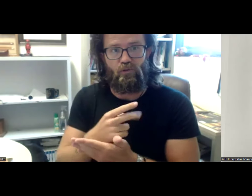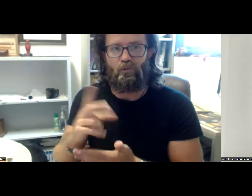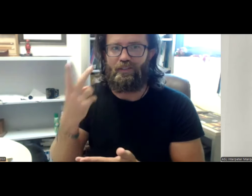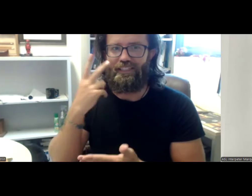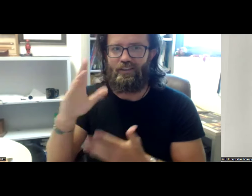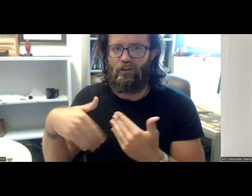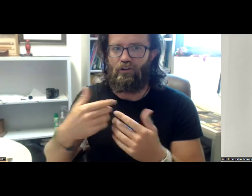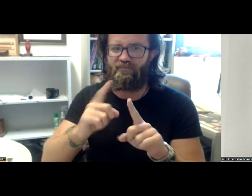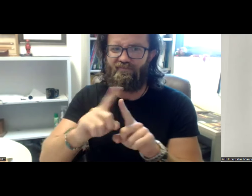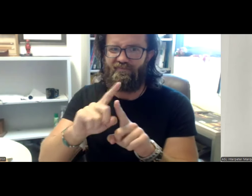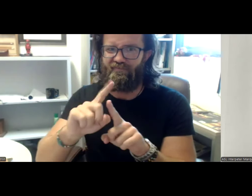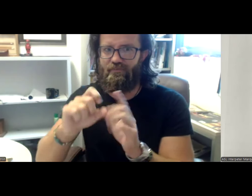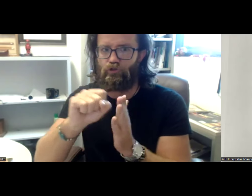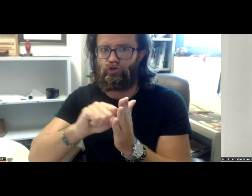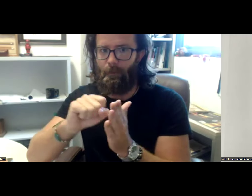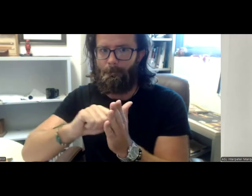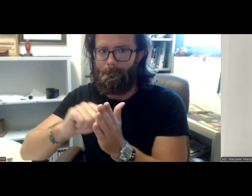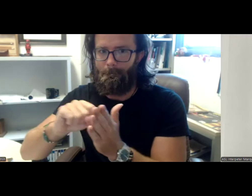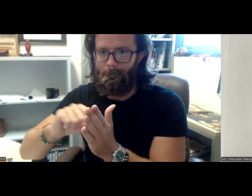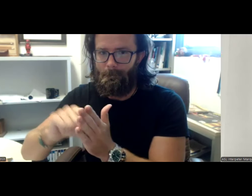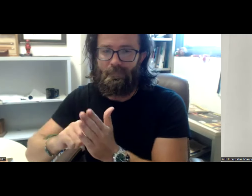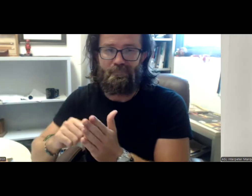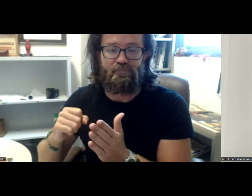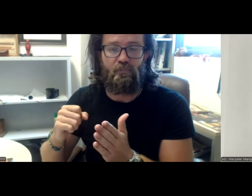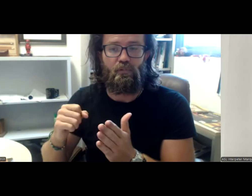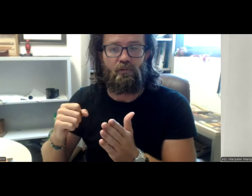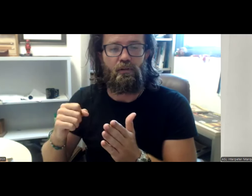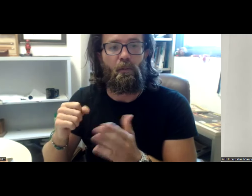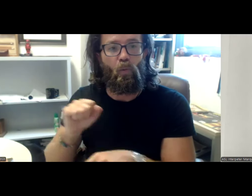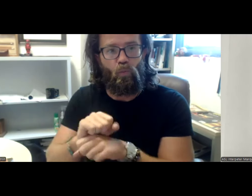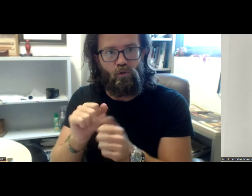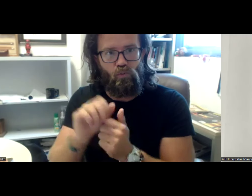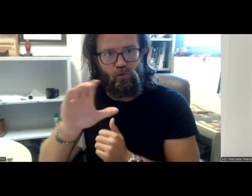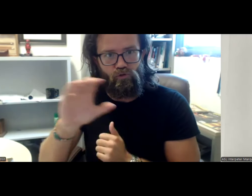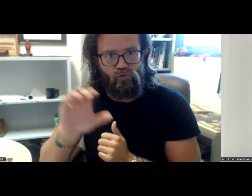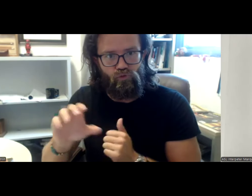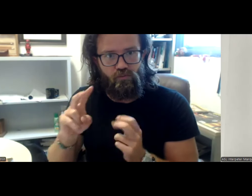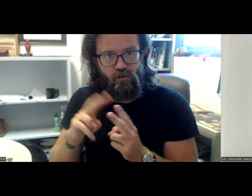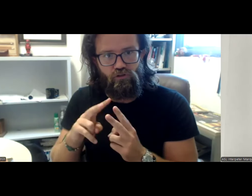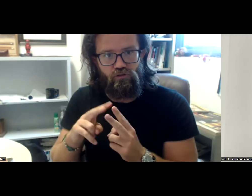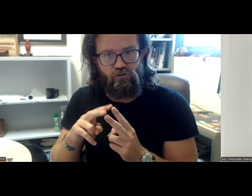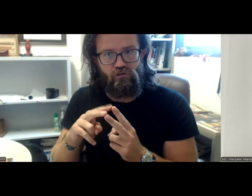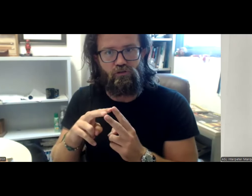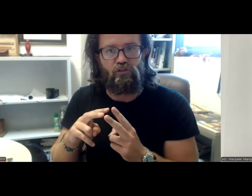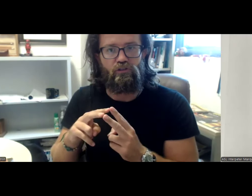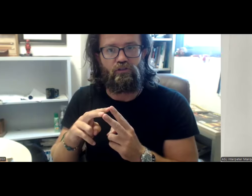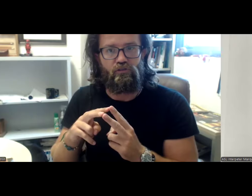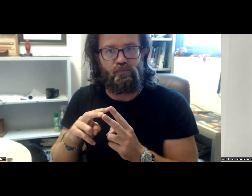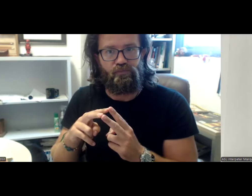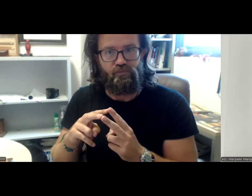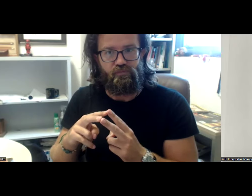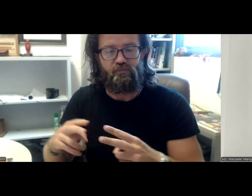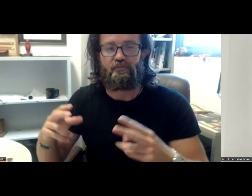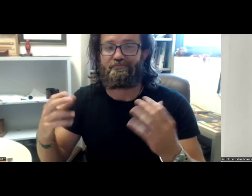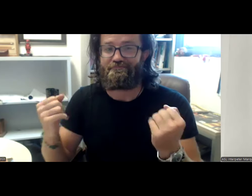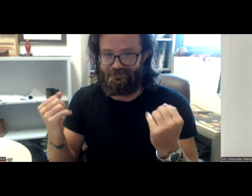can. And when you review, you'll see a variety of different scripts there throughout the lecture. And then with your